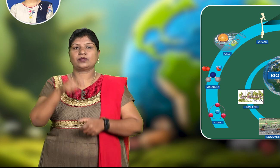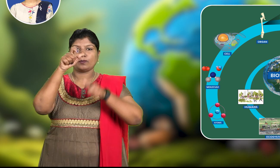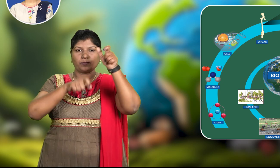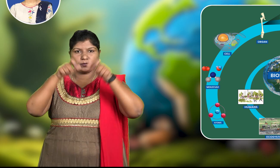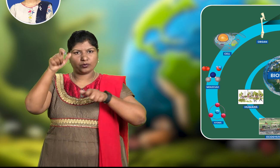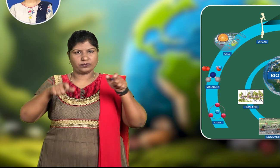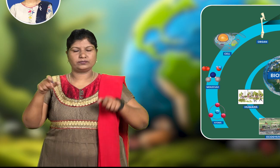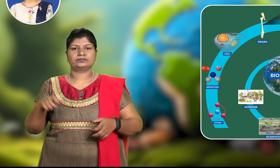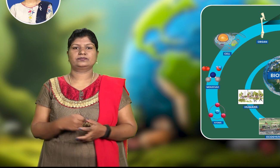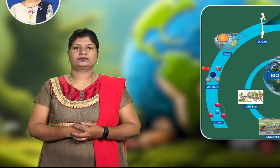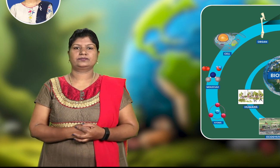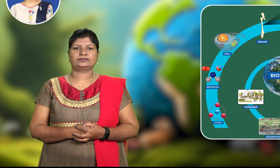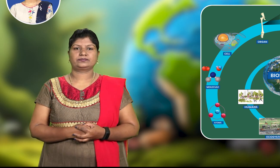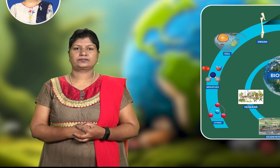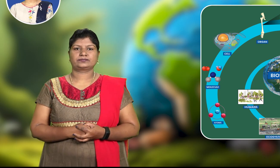populations,